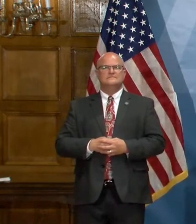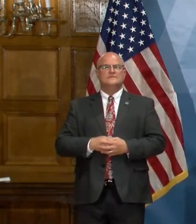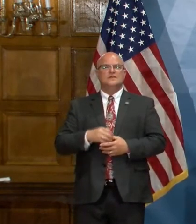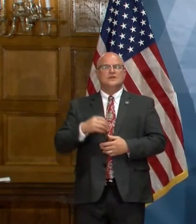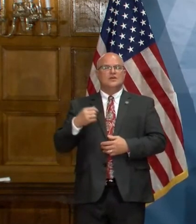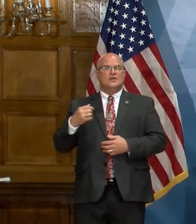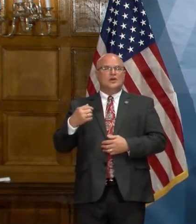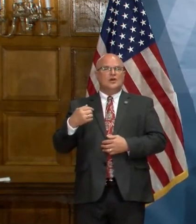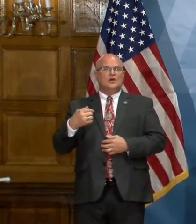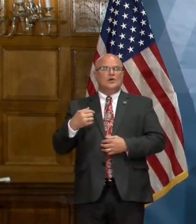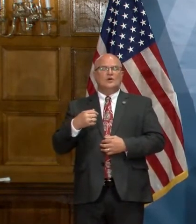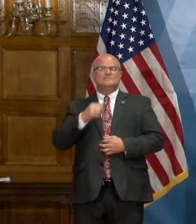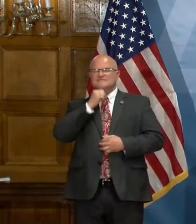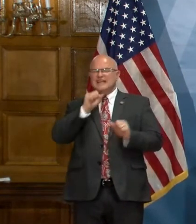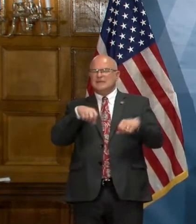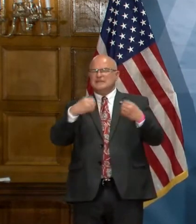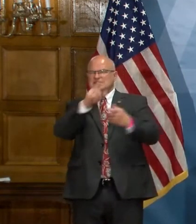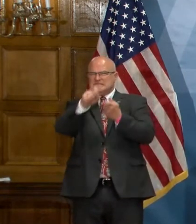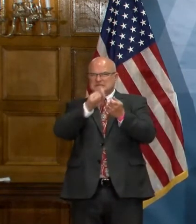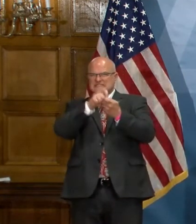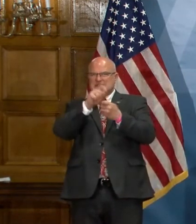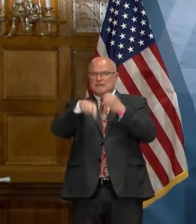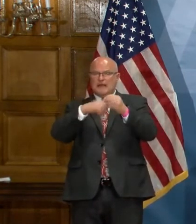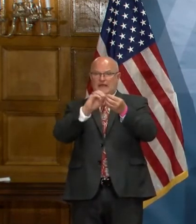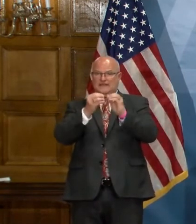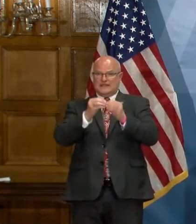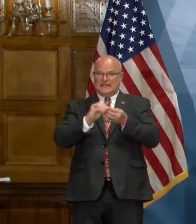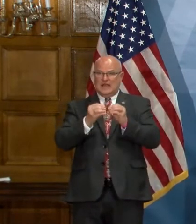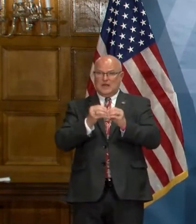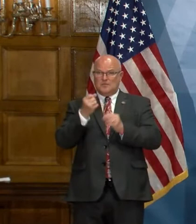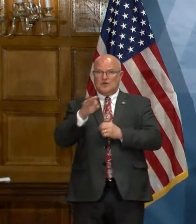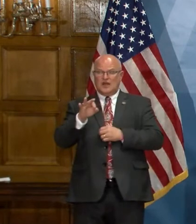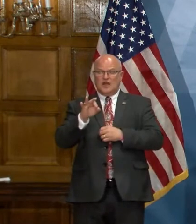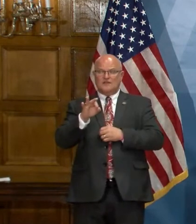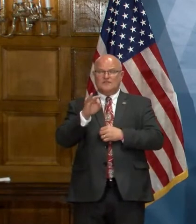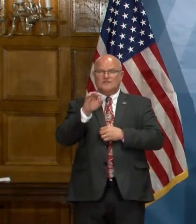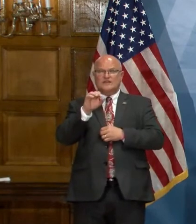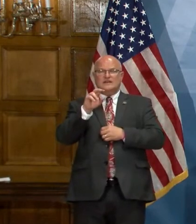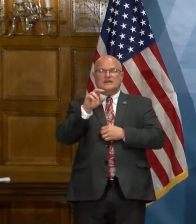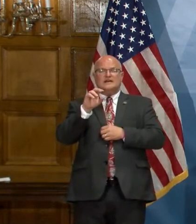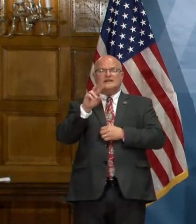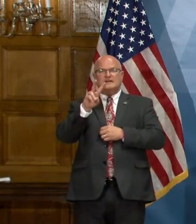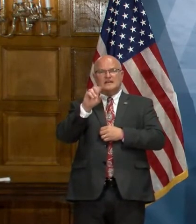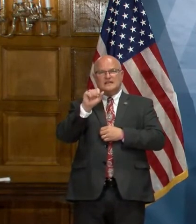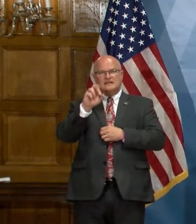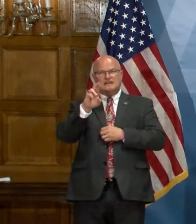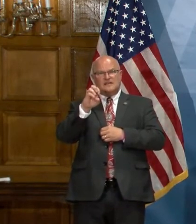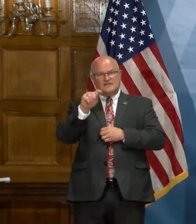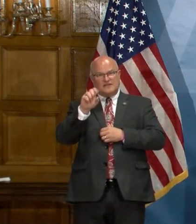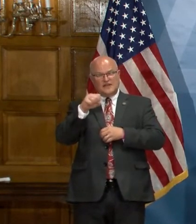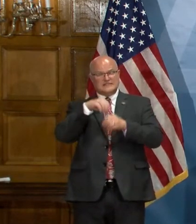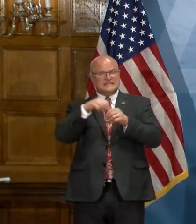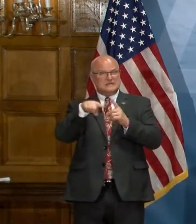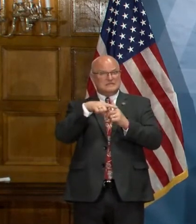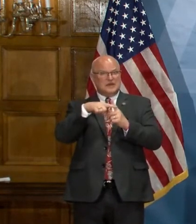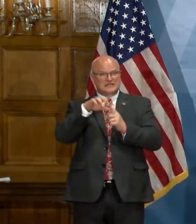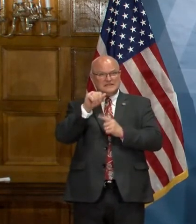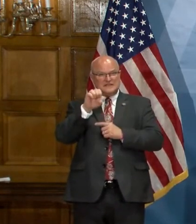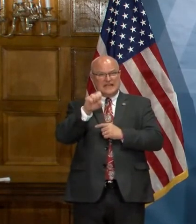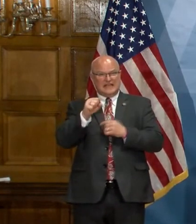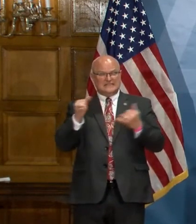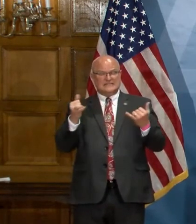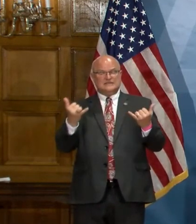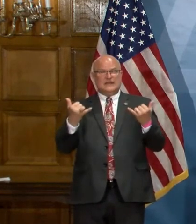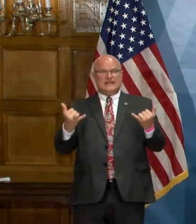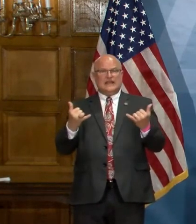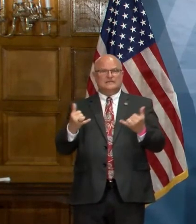So we're unable to give you specifics about the number of isolates that we have in positive cases as